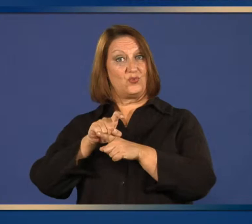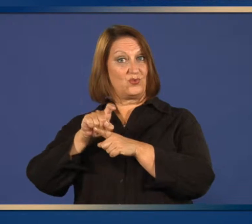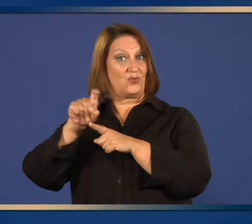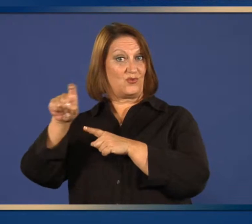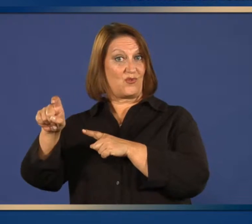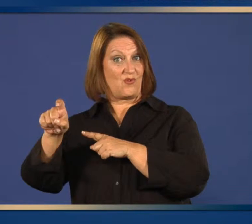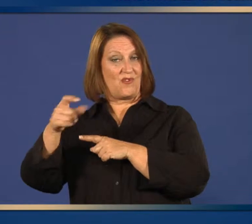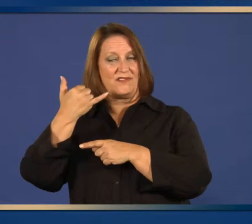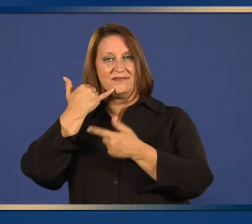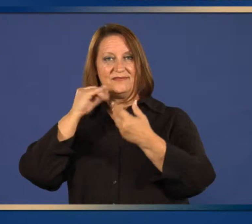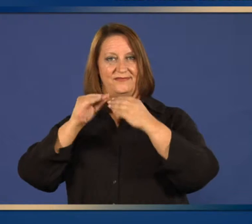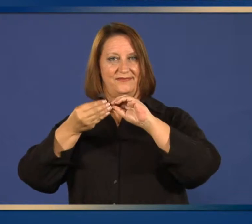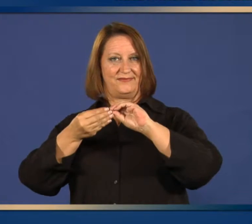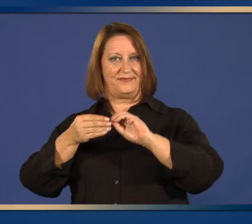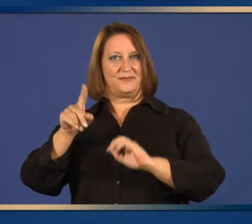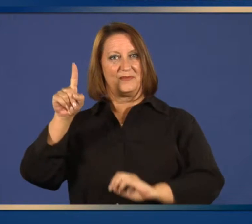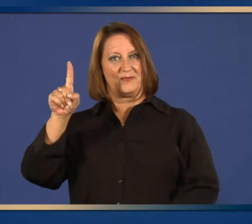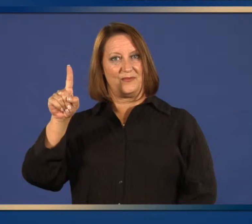www.vaers.hhs.gov